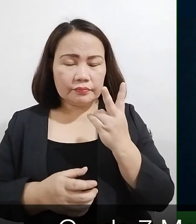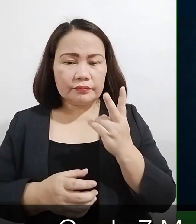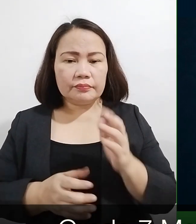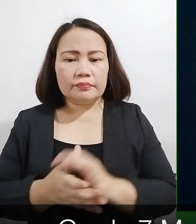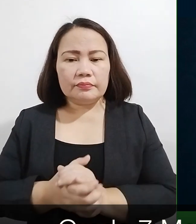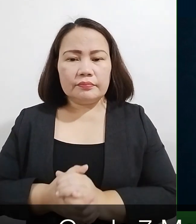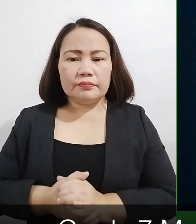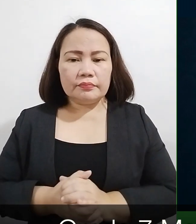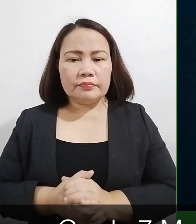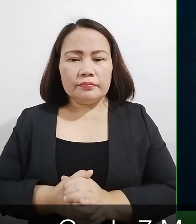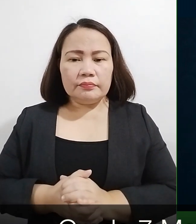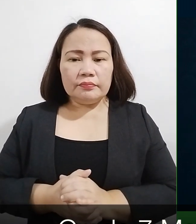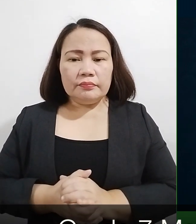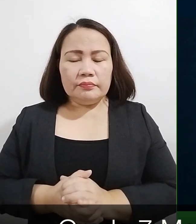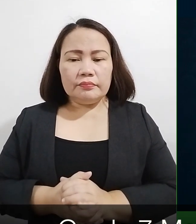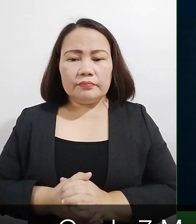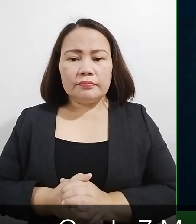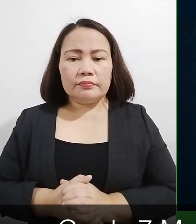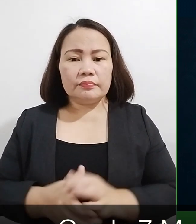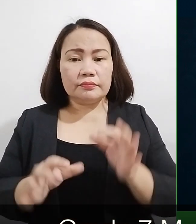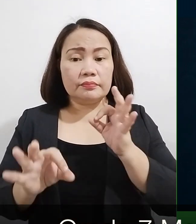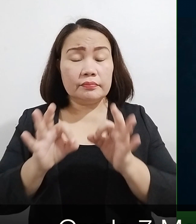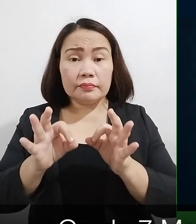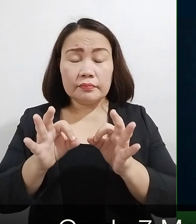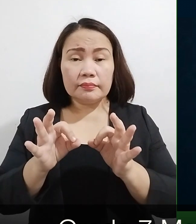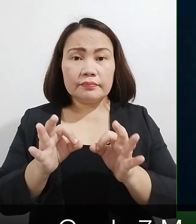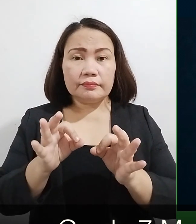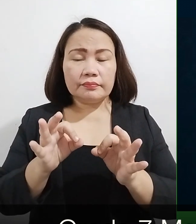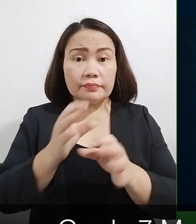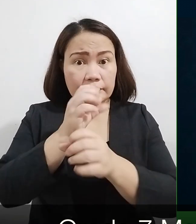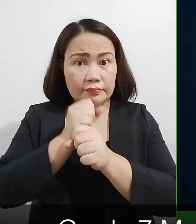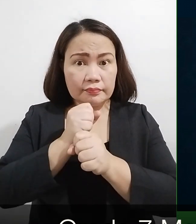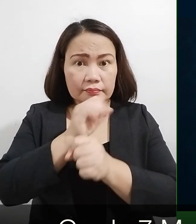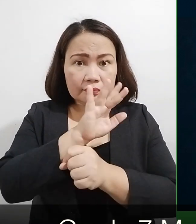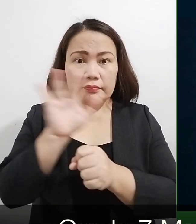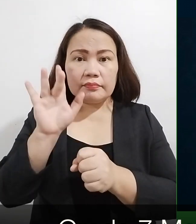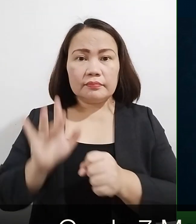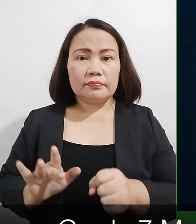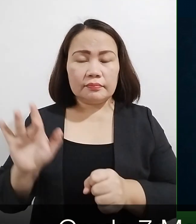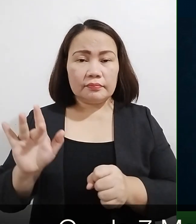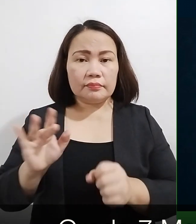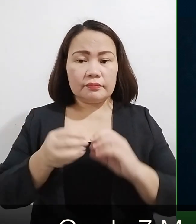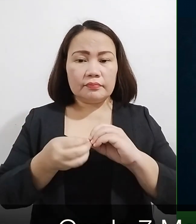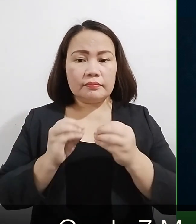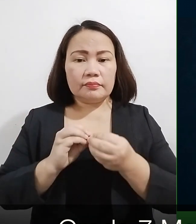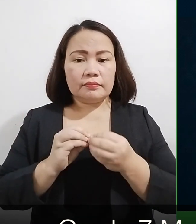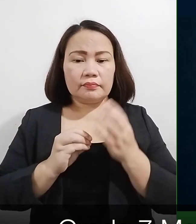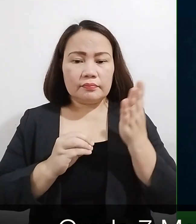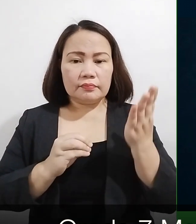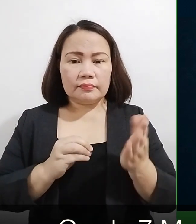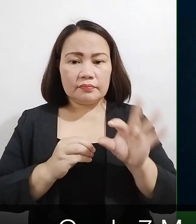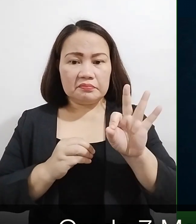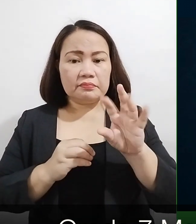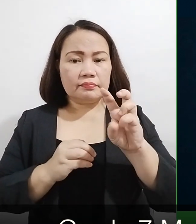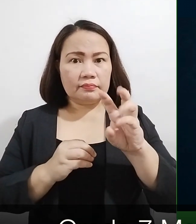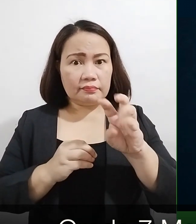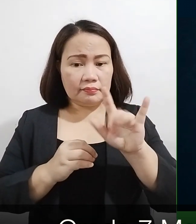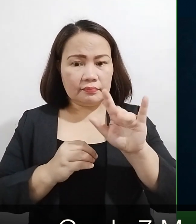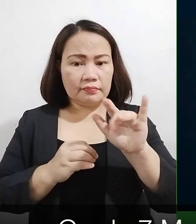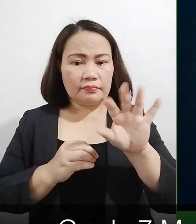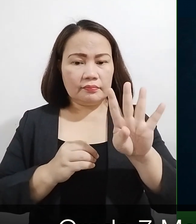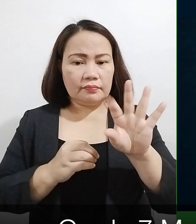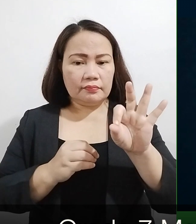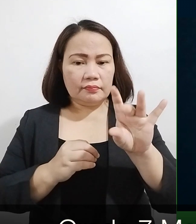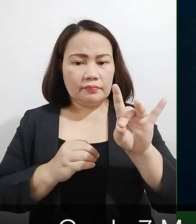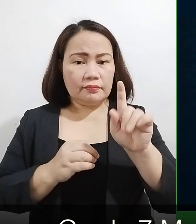ba? Kapag in-expand natin ito. So, kapag kinuha natin ang square root ng mga number na to, ang lalabas